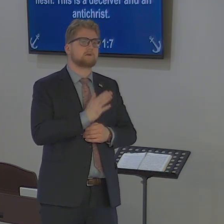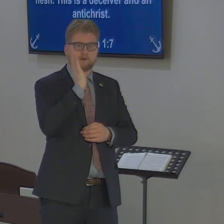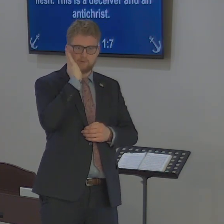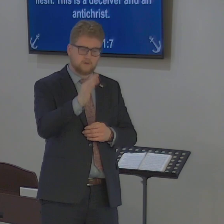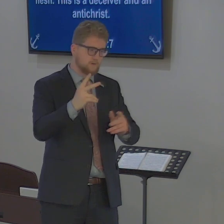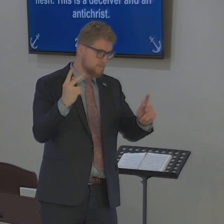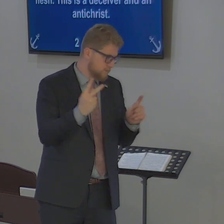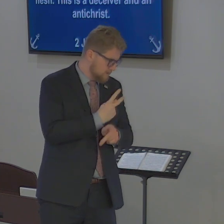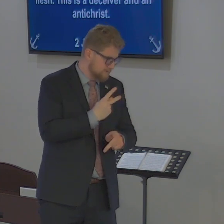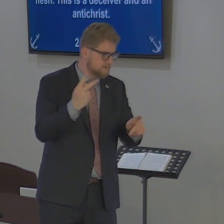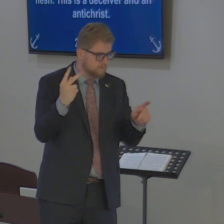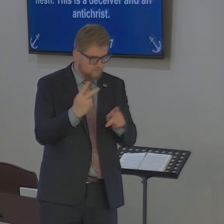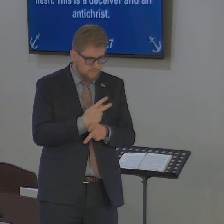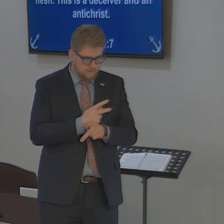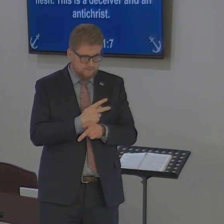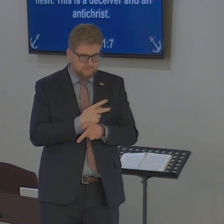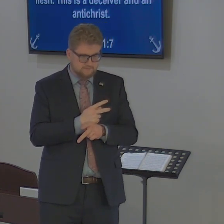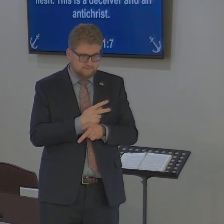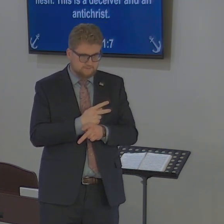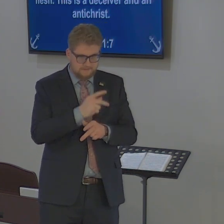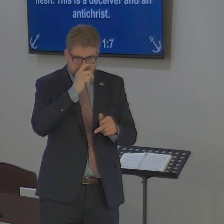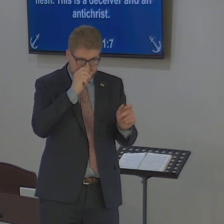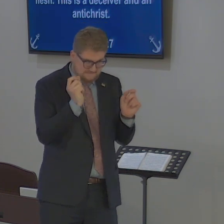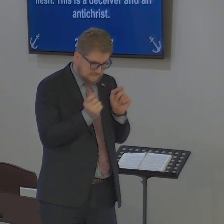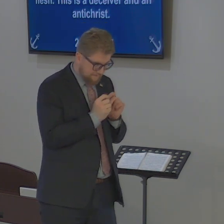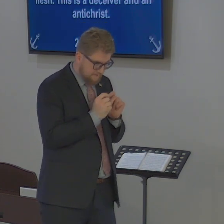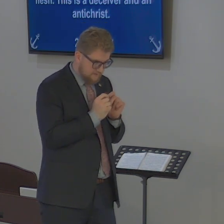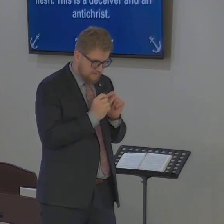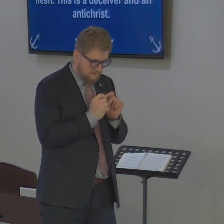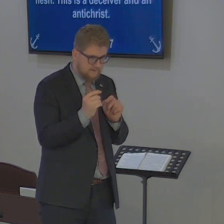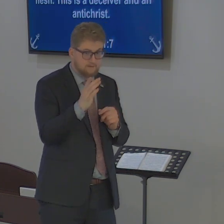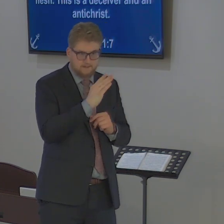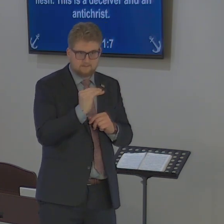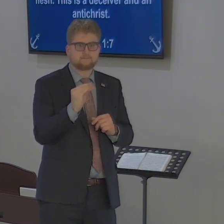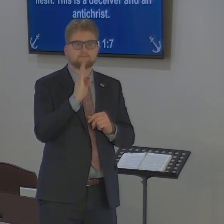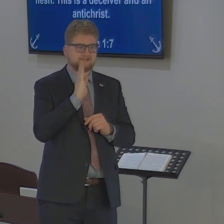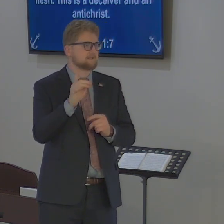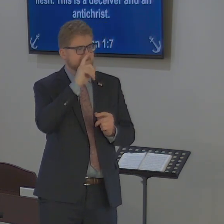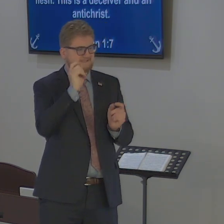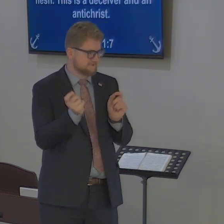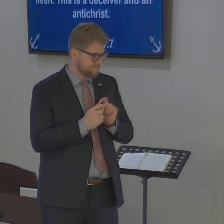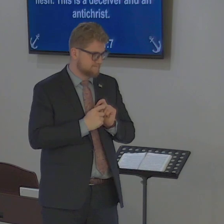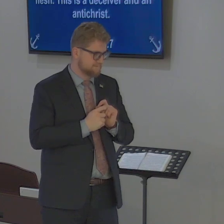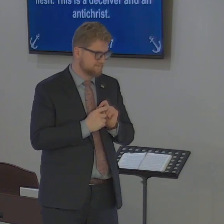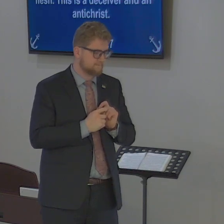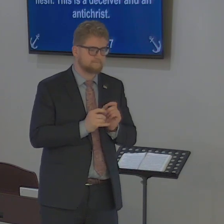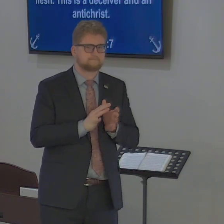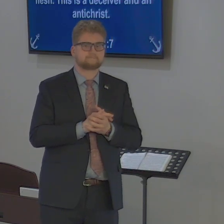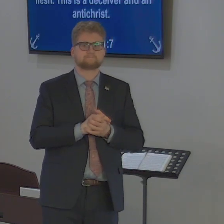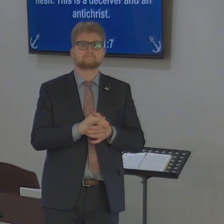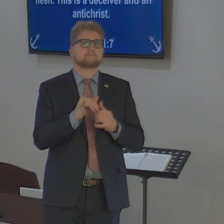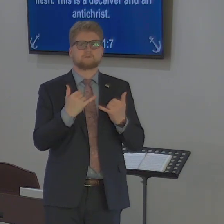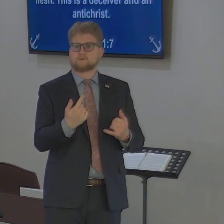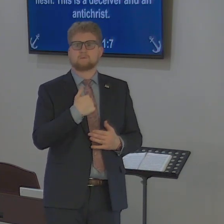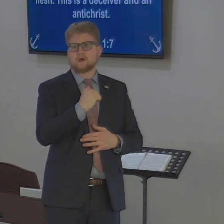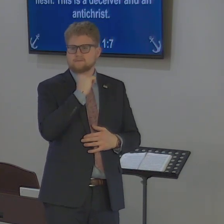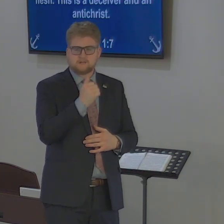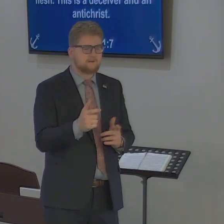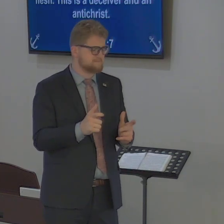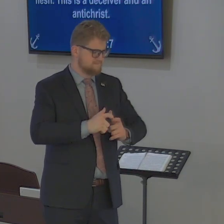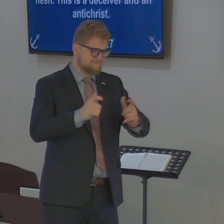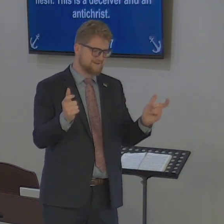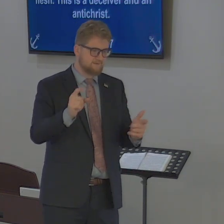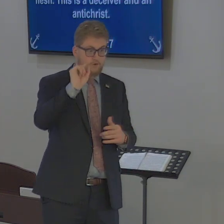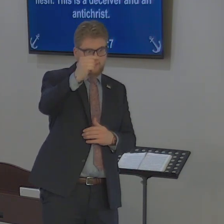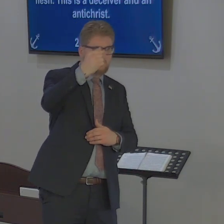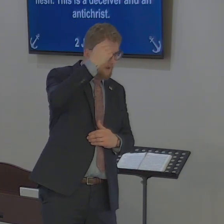wax worse and worse, deceiving and being deceived." Now, I'm not a big government political